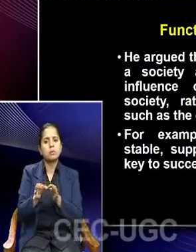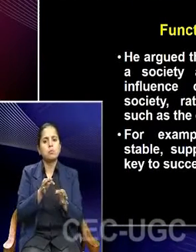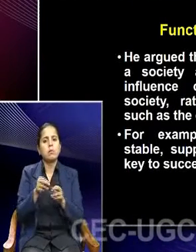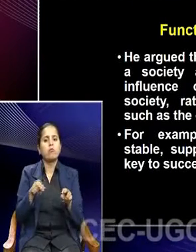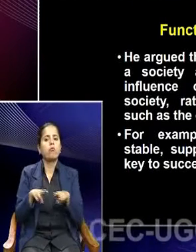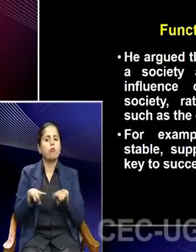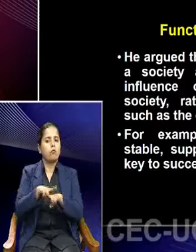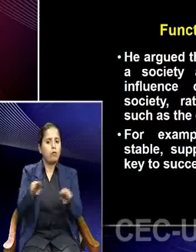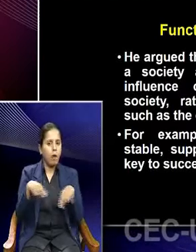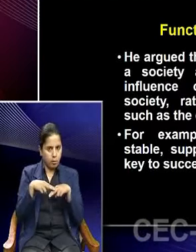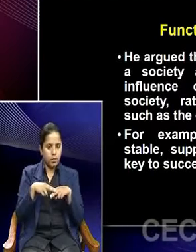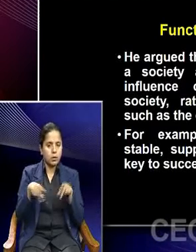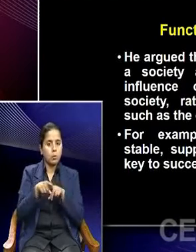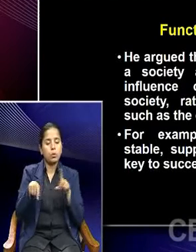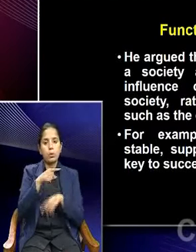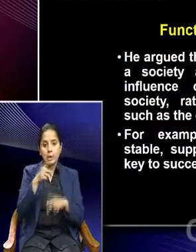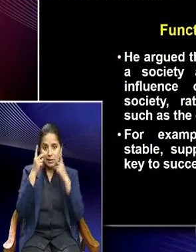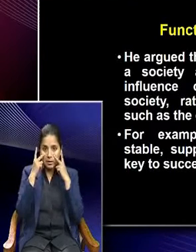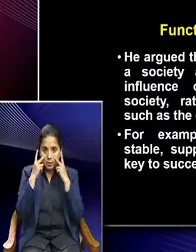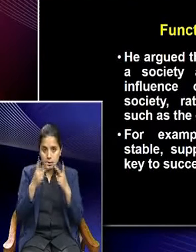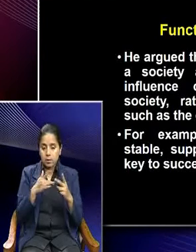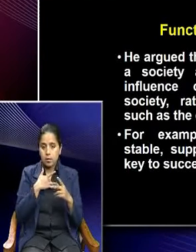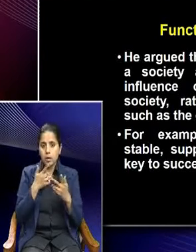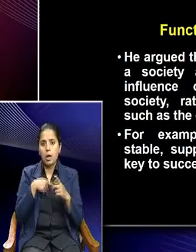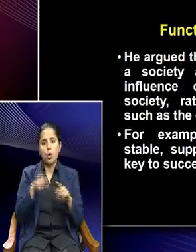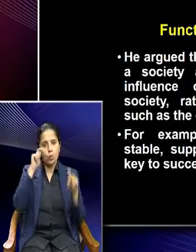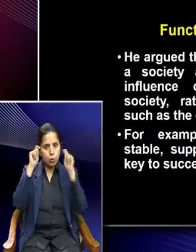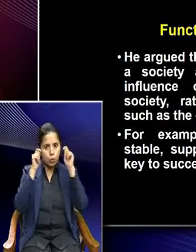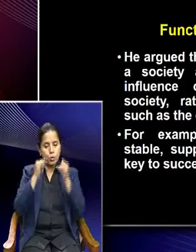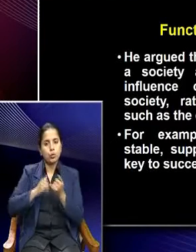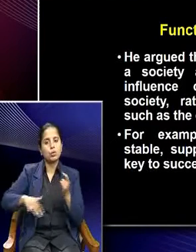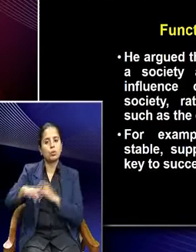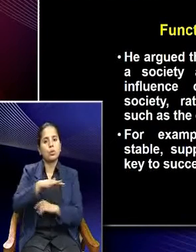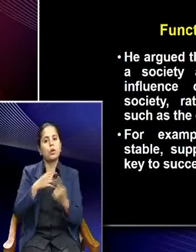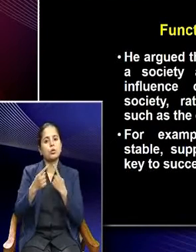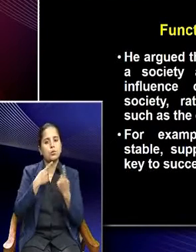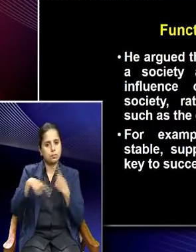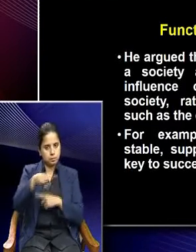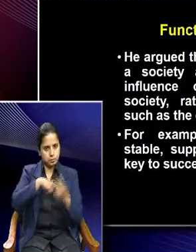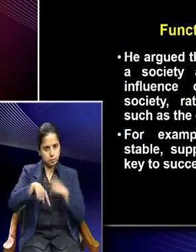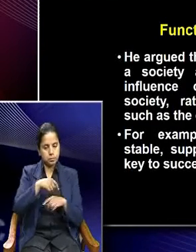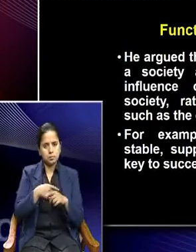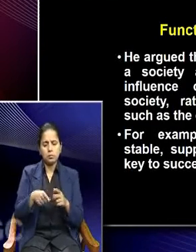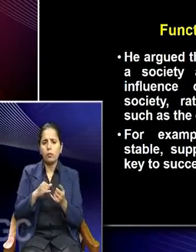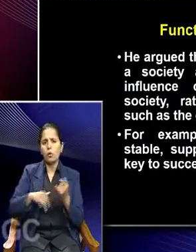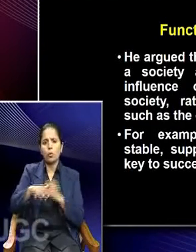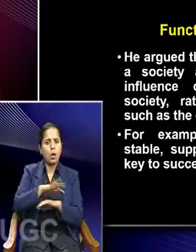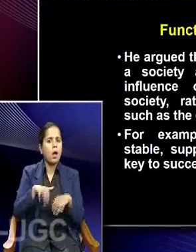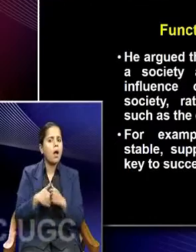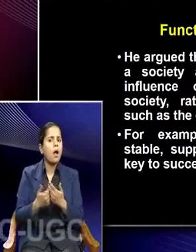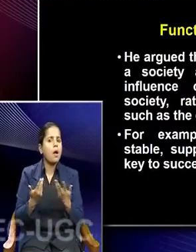family by looking into the role of socialization, how